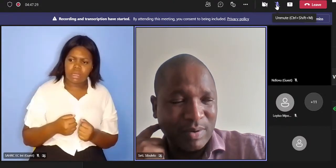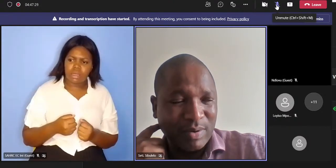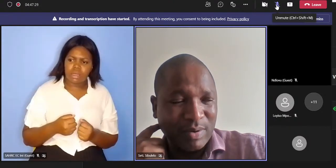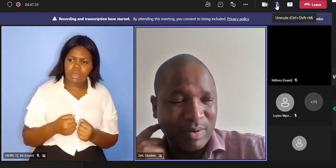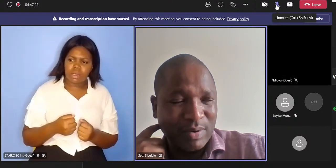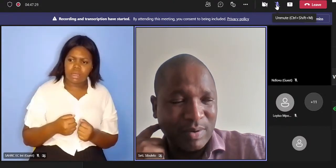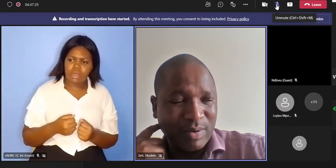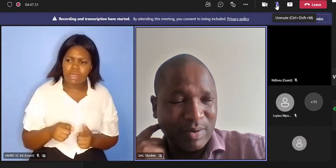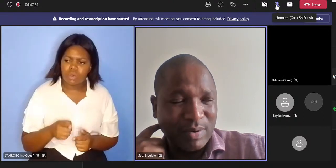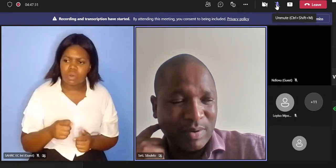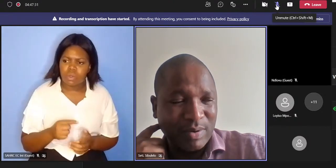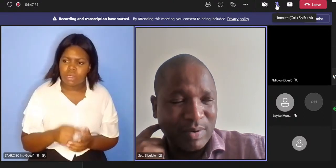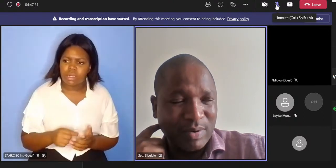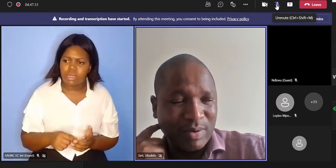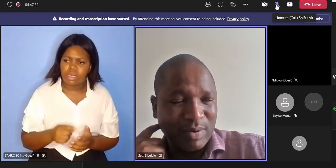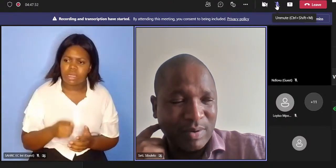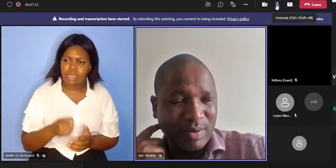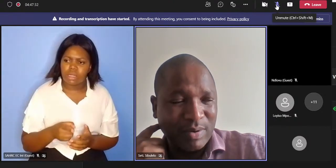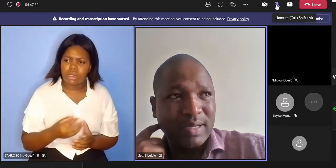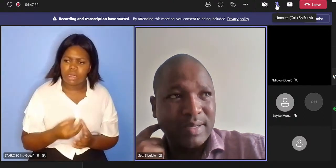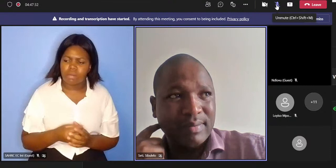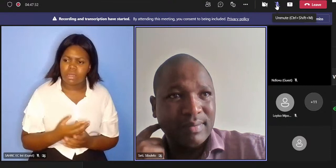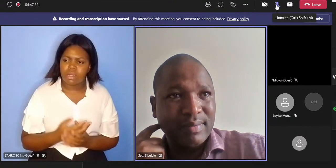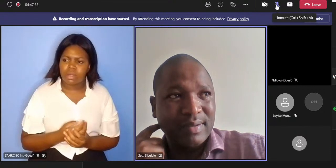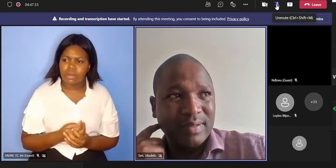is stated in the Constitution. So,